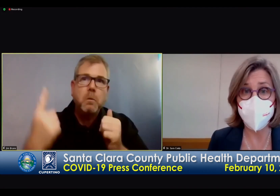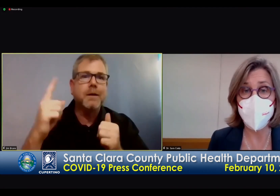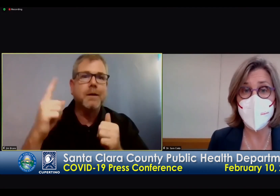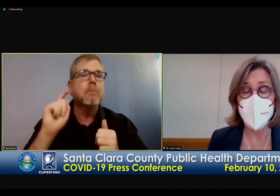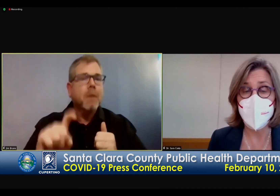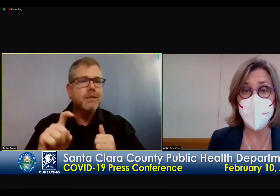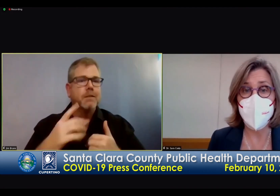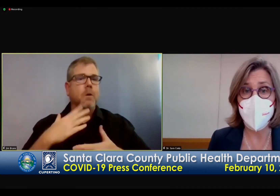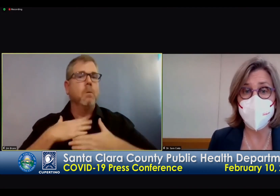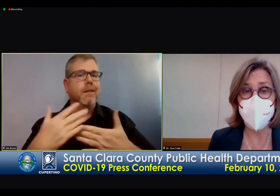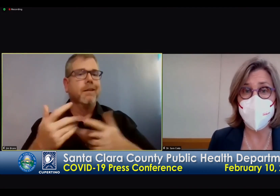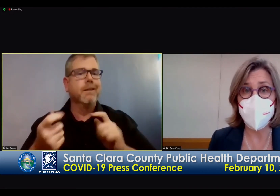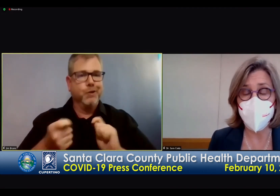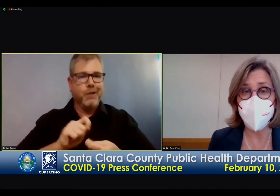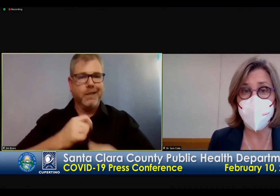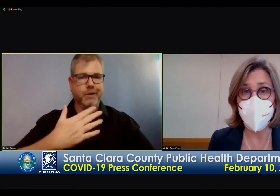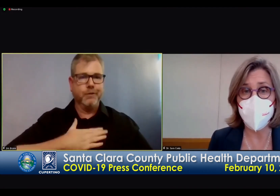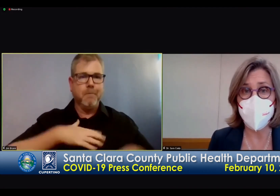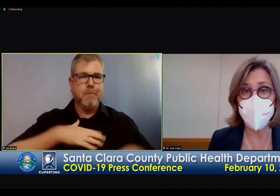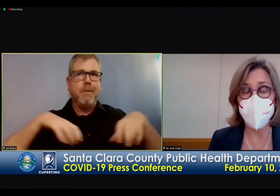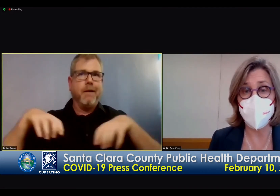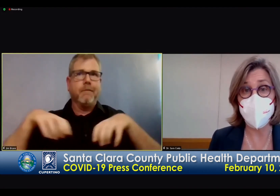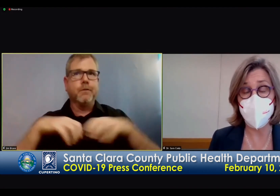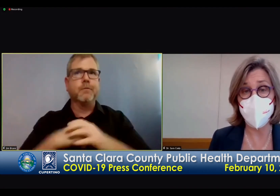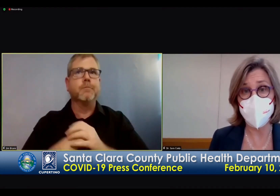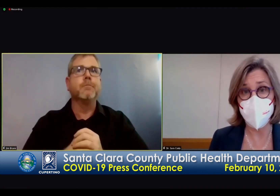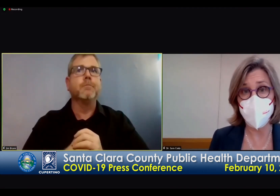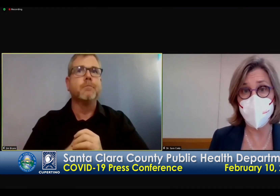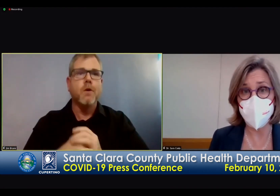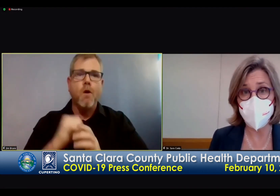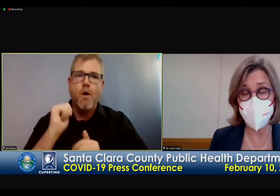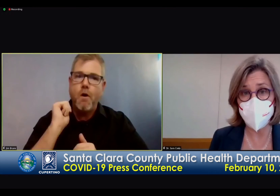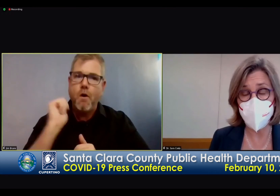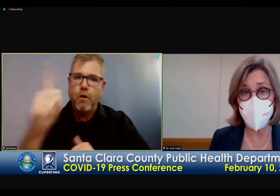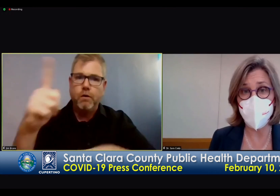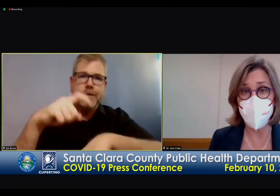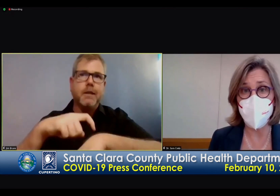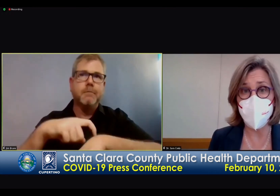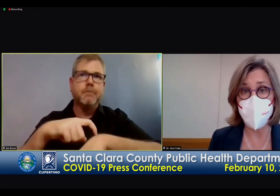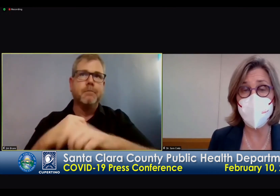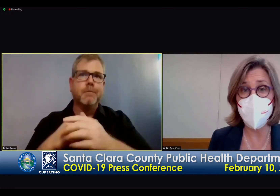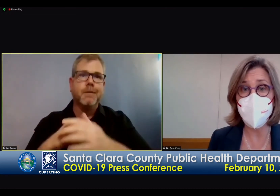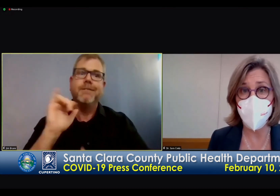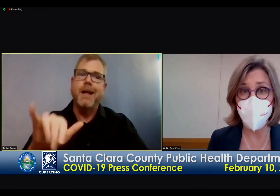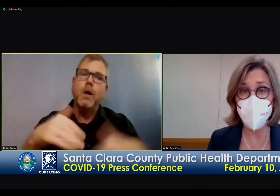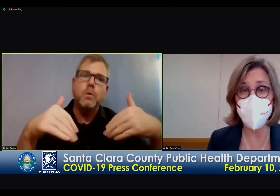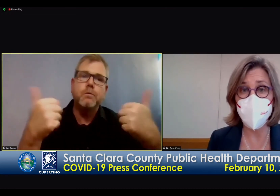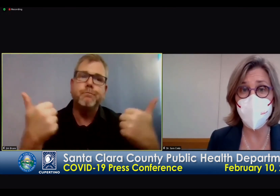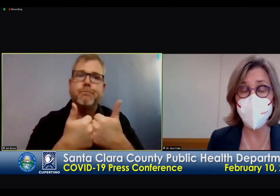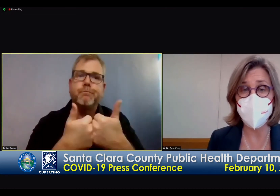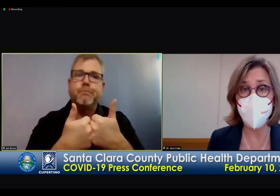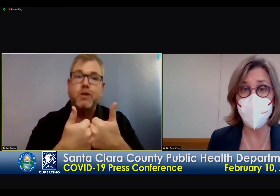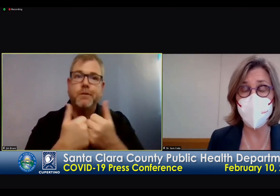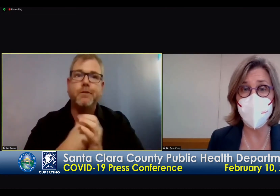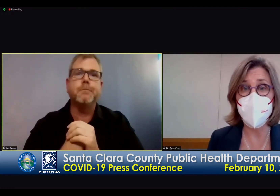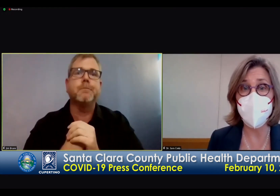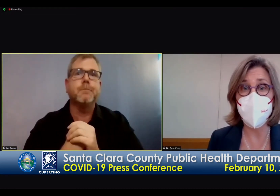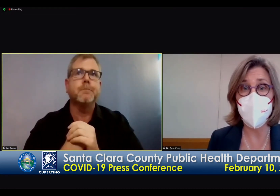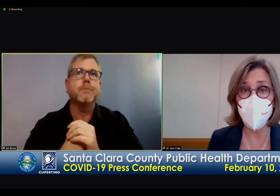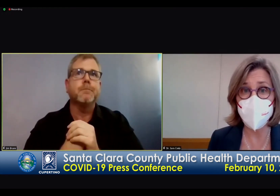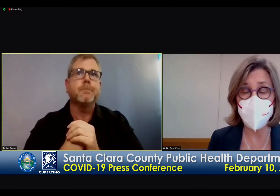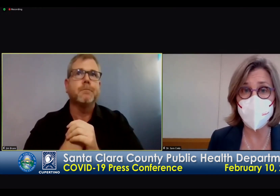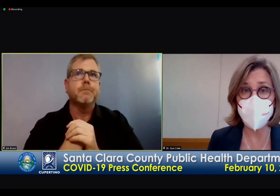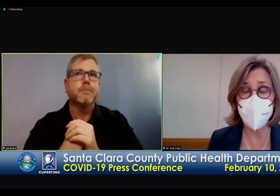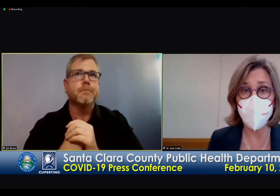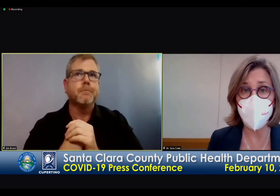time. That really is the key challenge, and it's a challenge now. And I think that it's going to be more